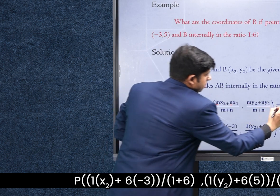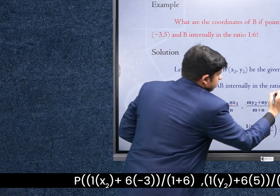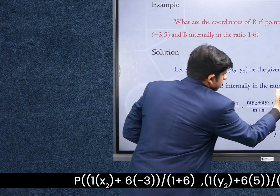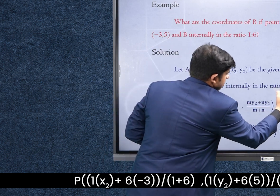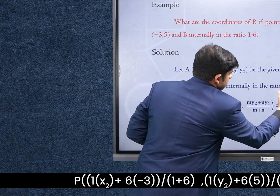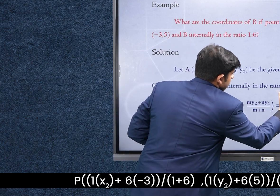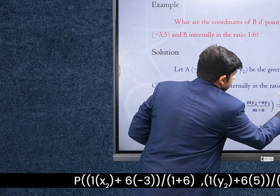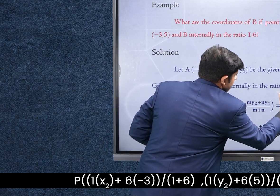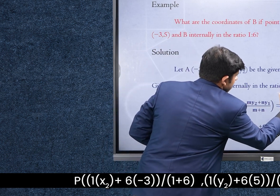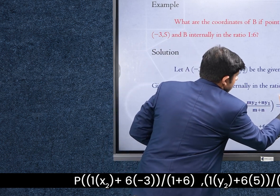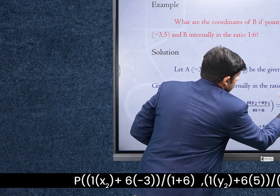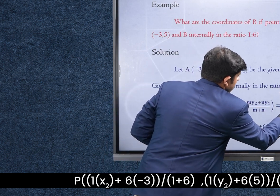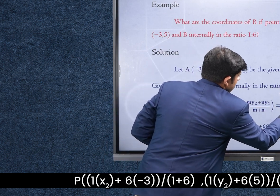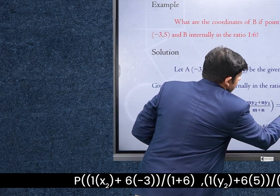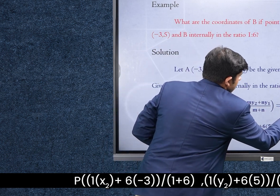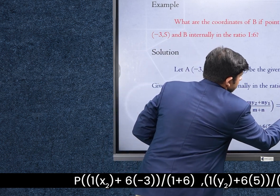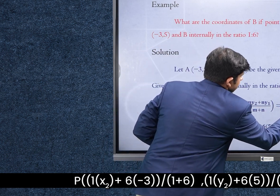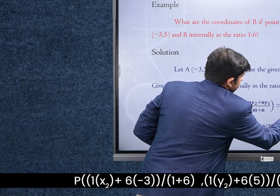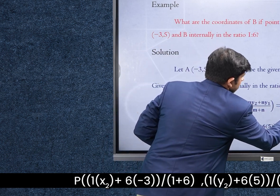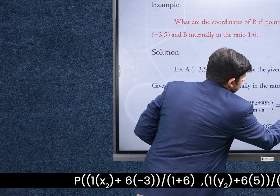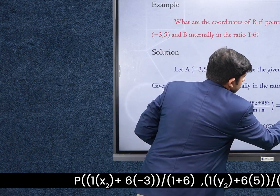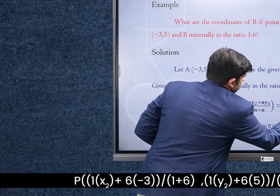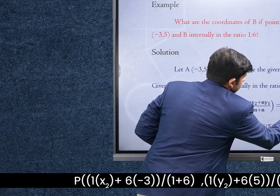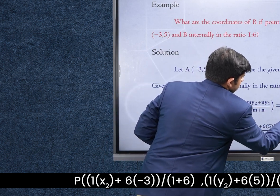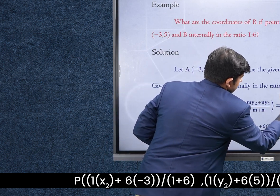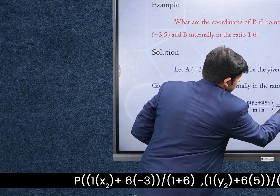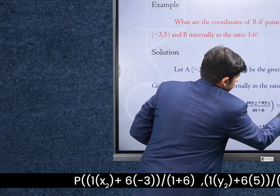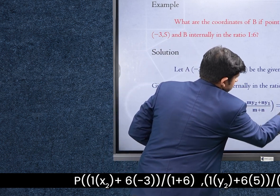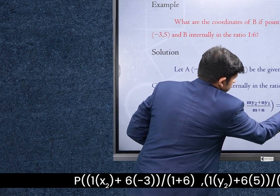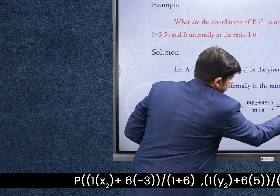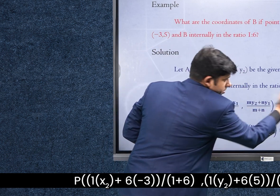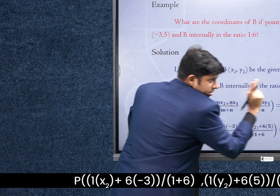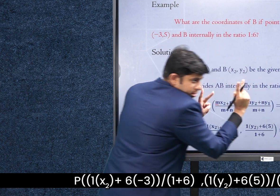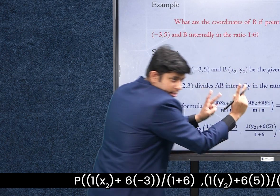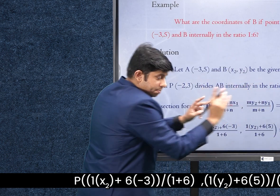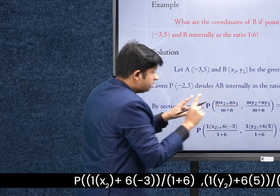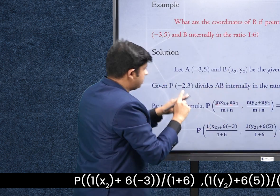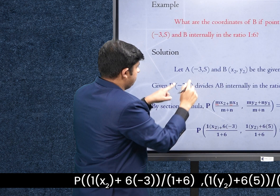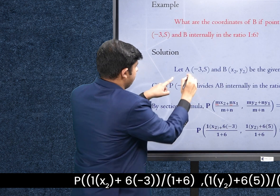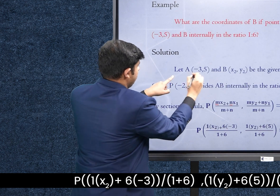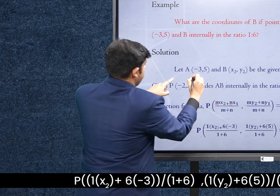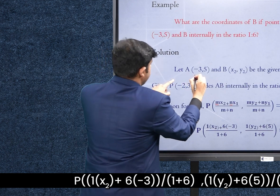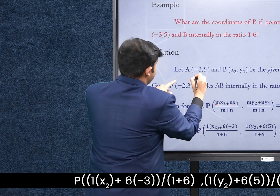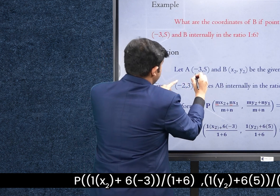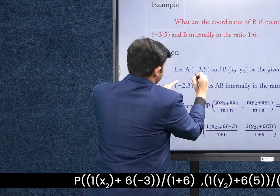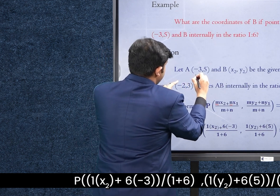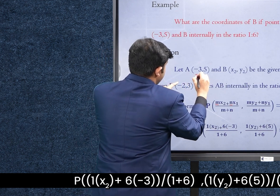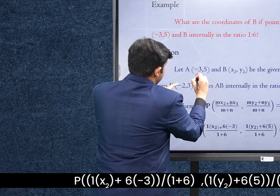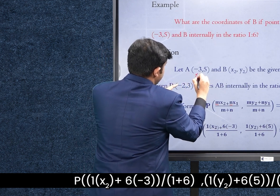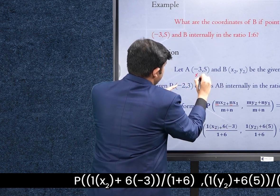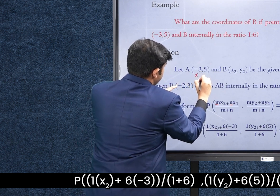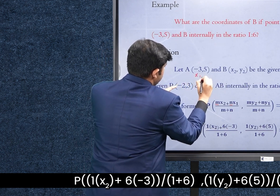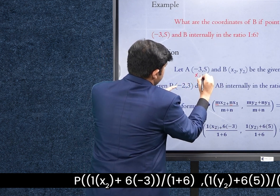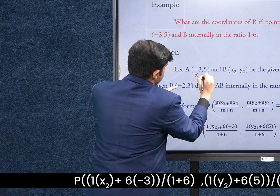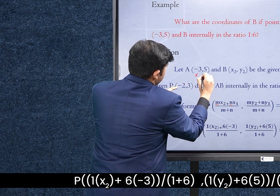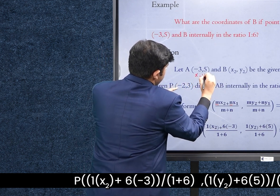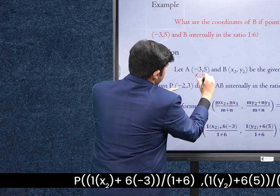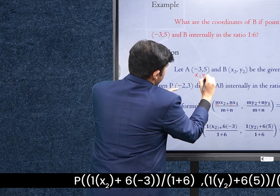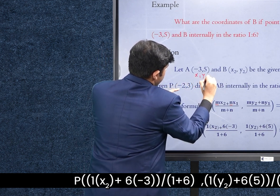P of 1x2 plus 6 into minus 3 by 1 plus 6, comma 1 into y2 plus 6 into 5